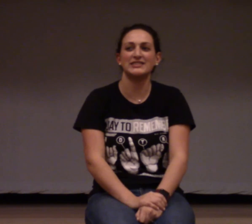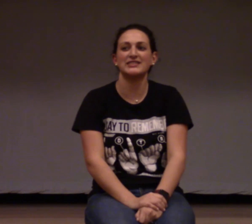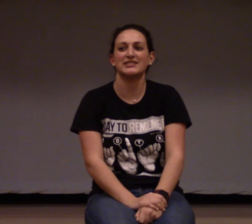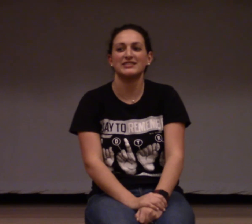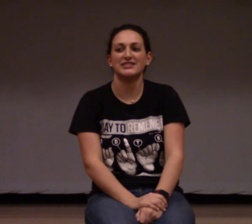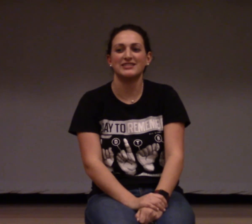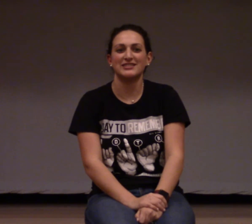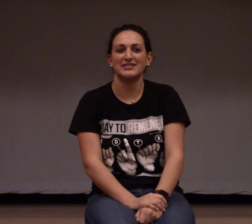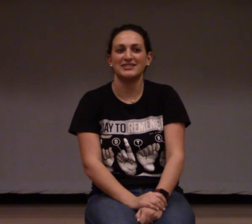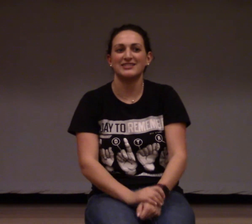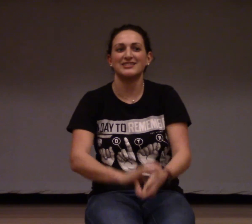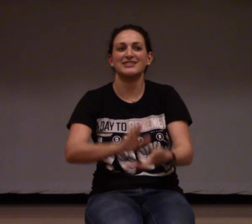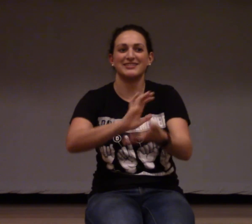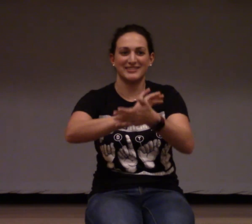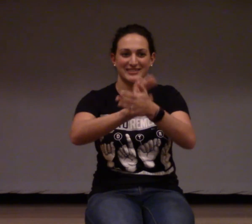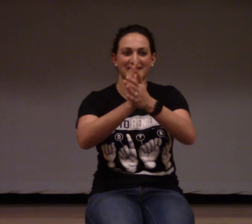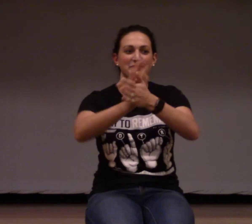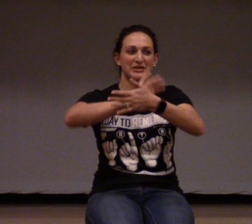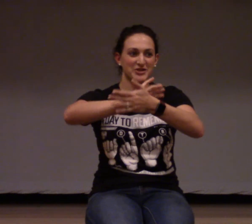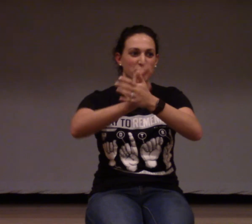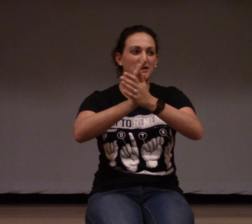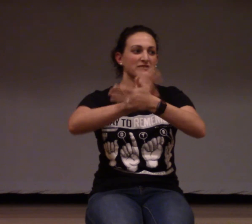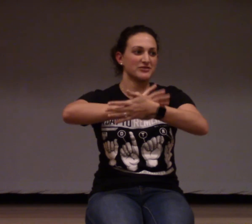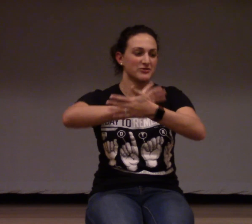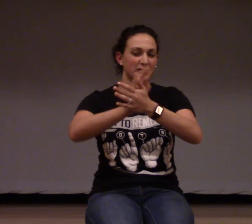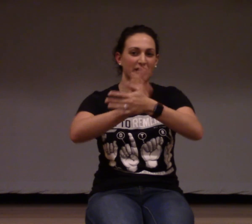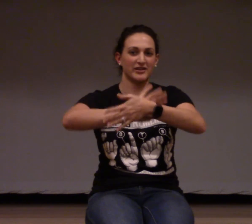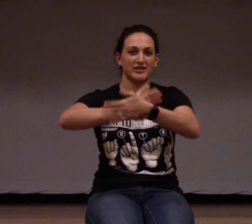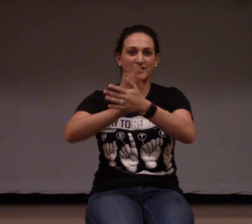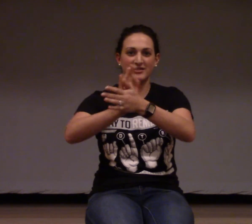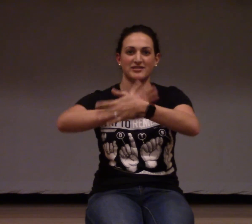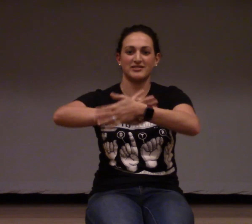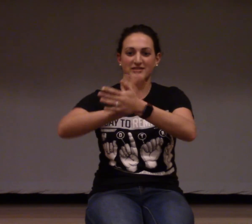Cheese. Yep, make sure you press those 2 together.